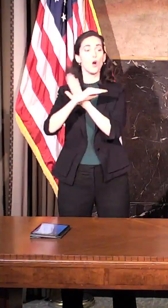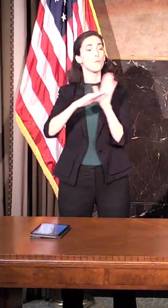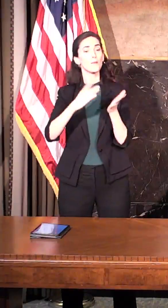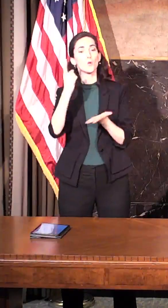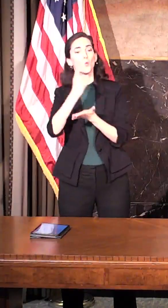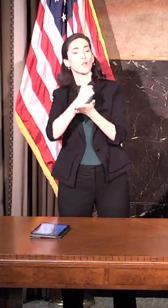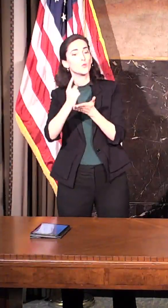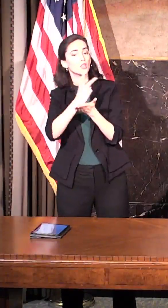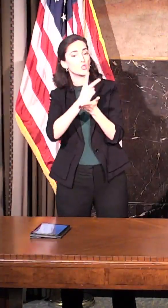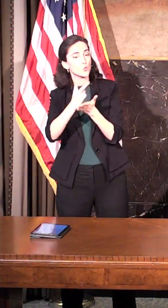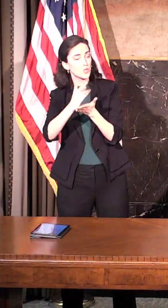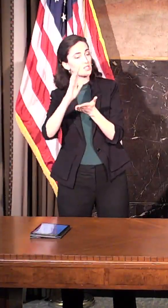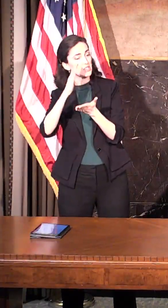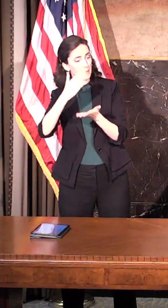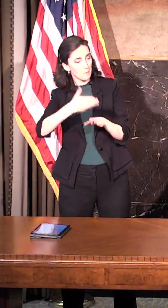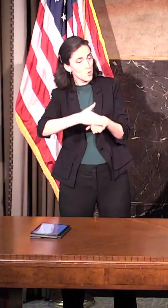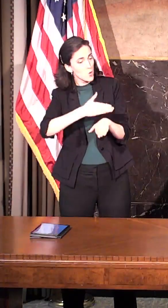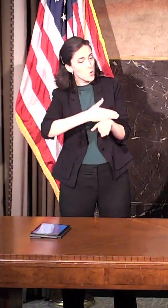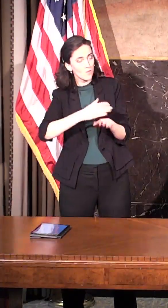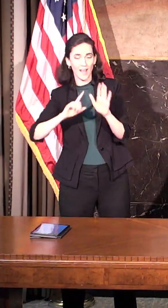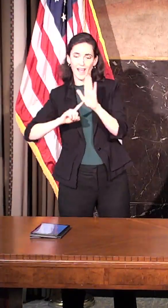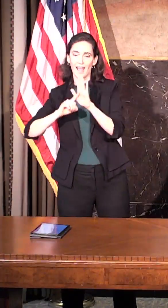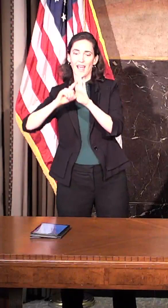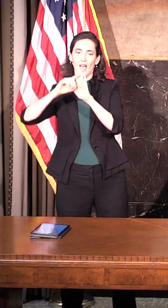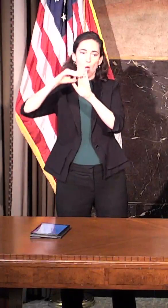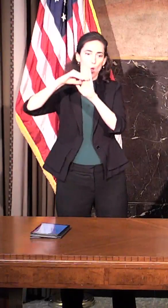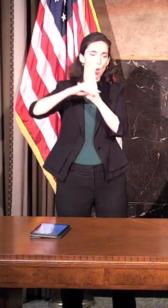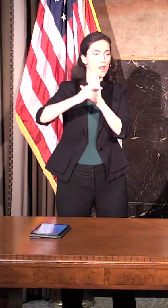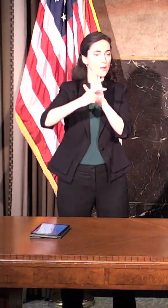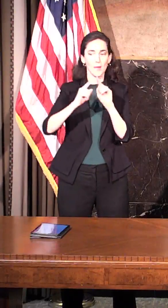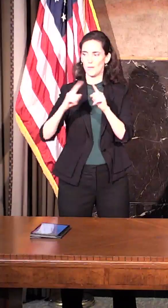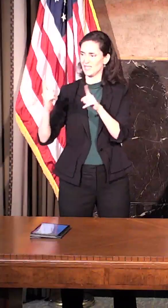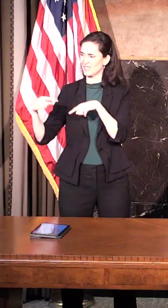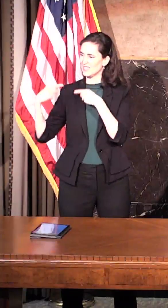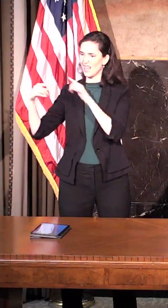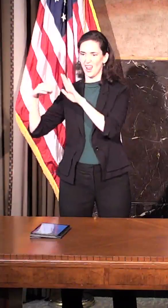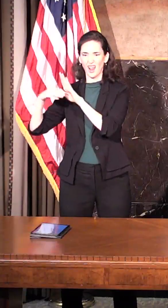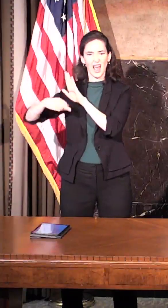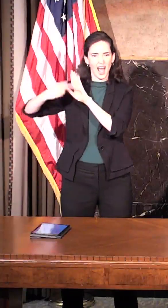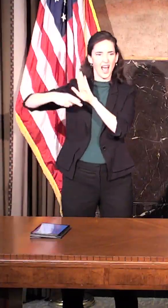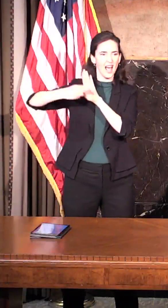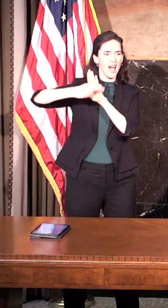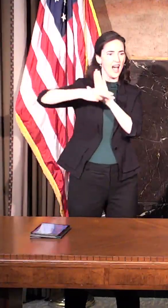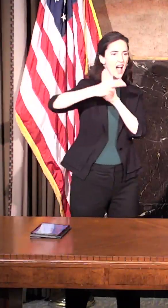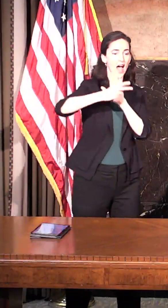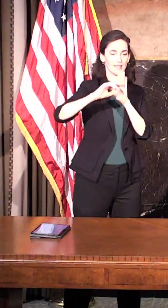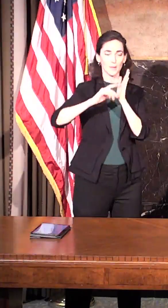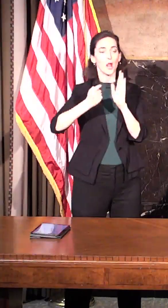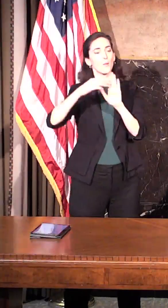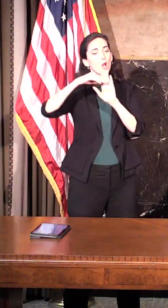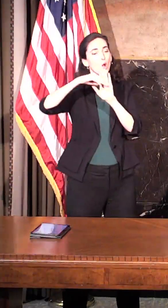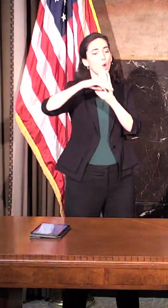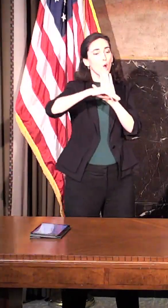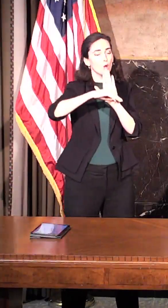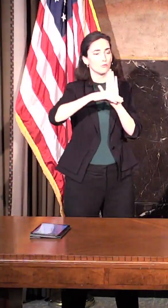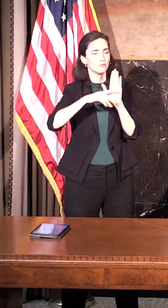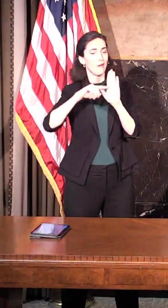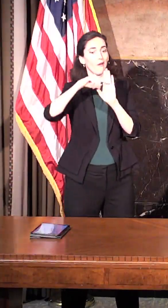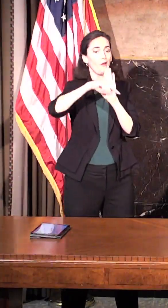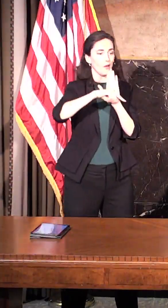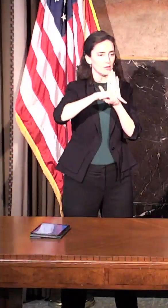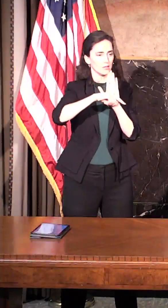of improving trends doesn't mean that you're in a materially better place. But when you have